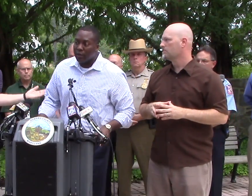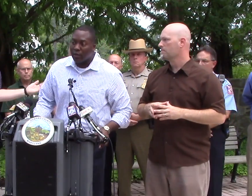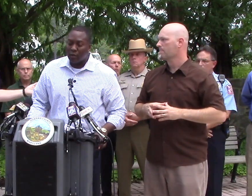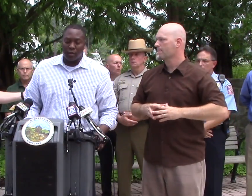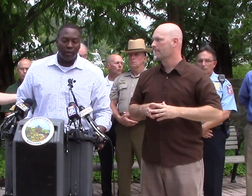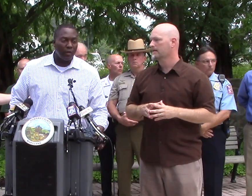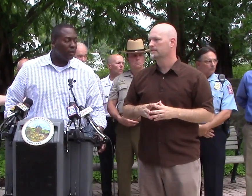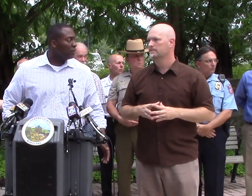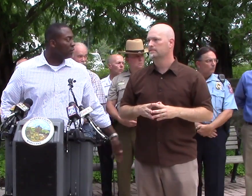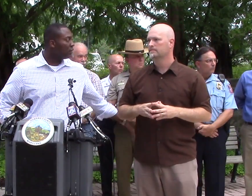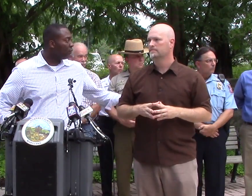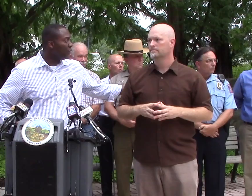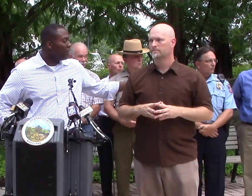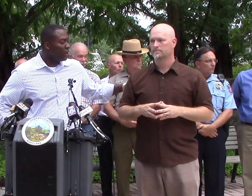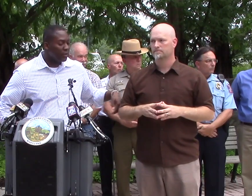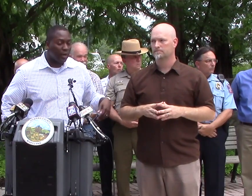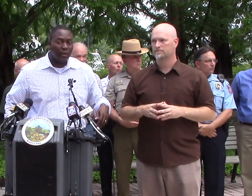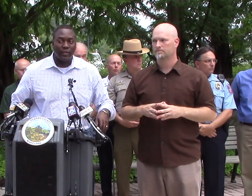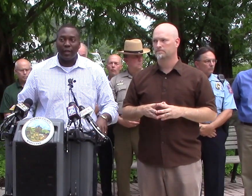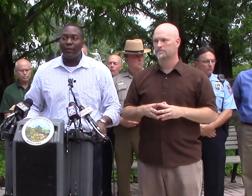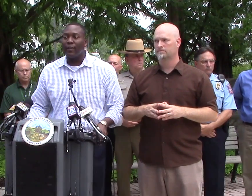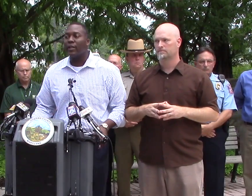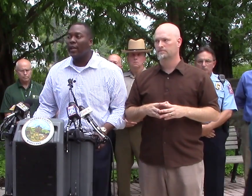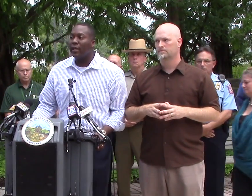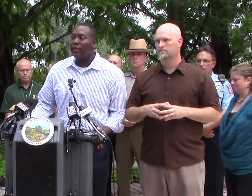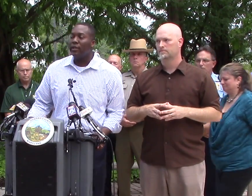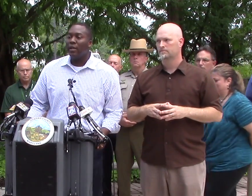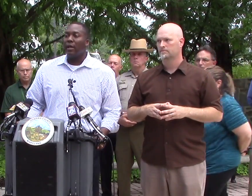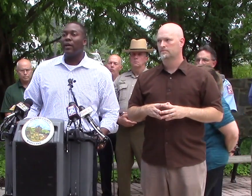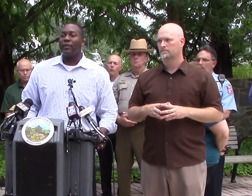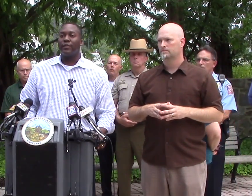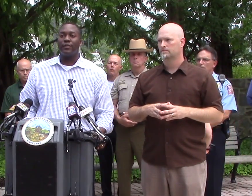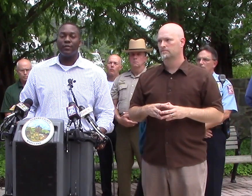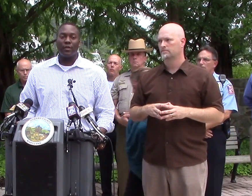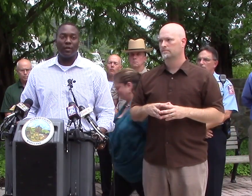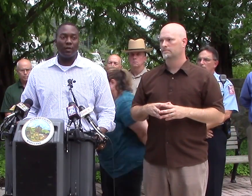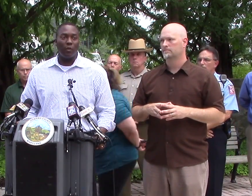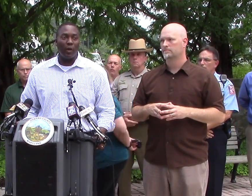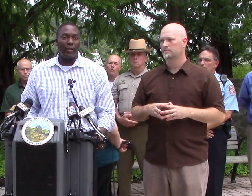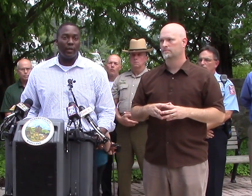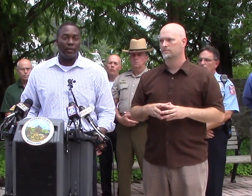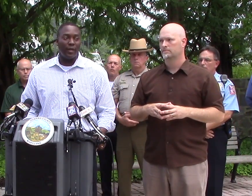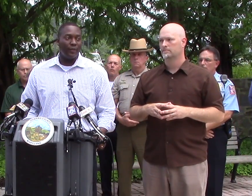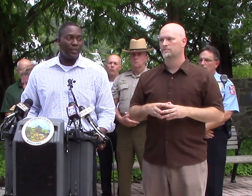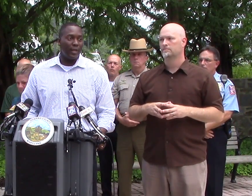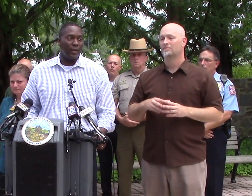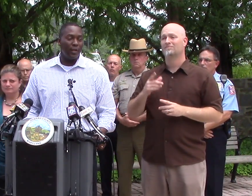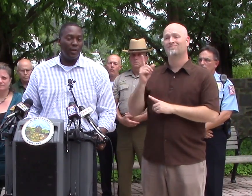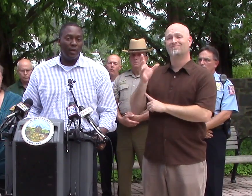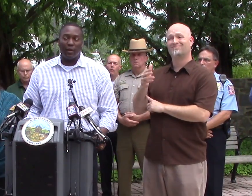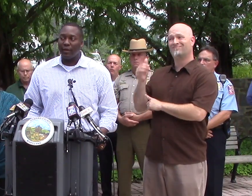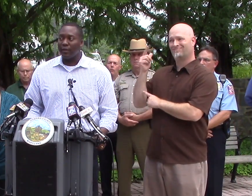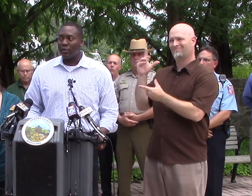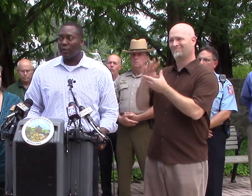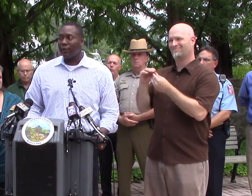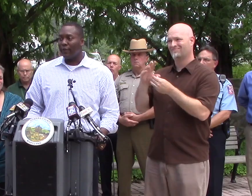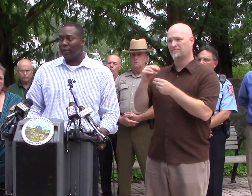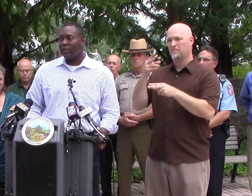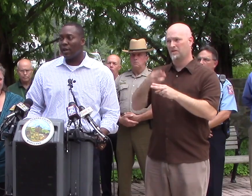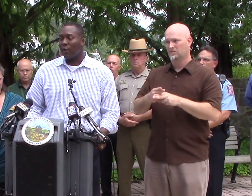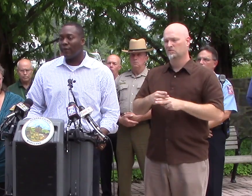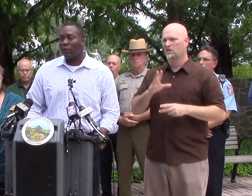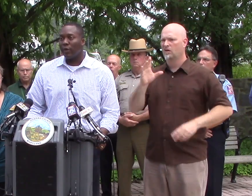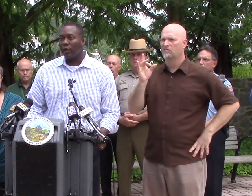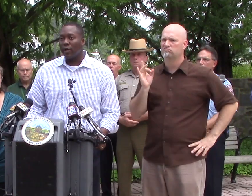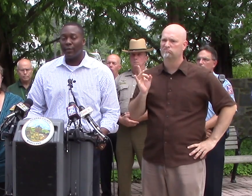Why don't you come up? As County Executive indicated, this is quite a devastating turn of